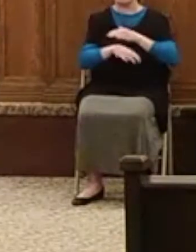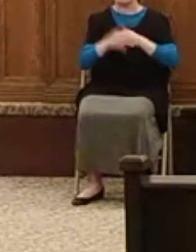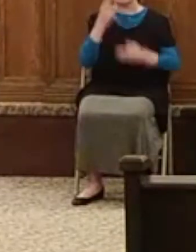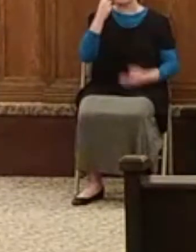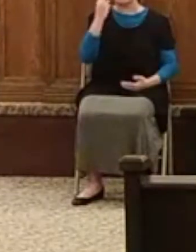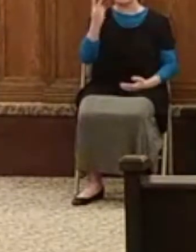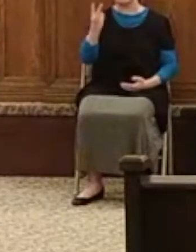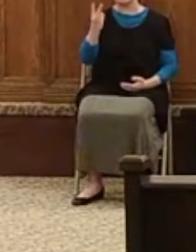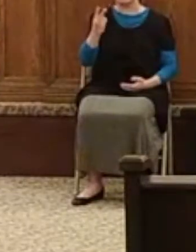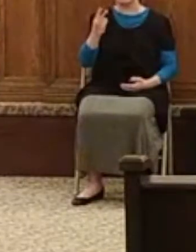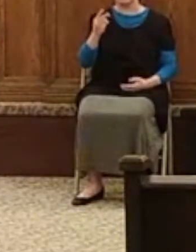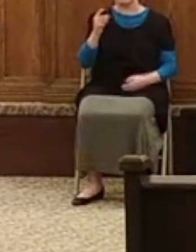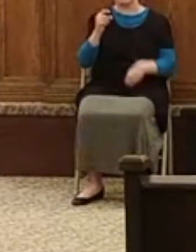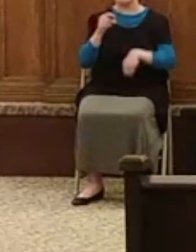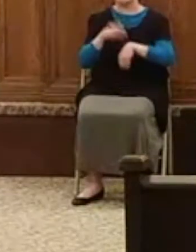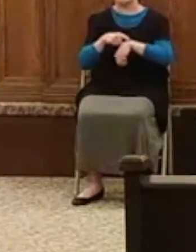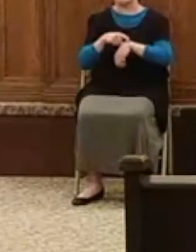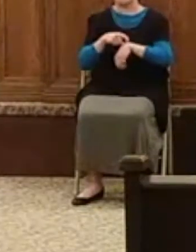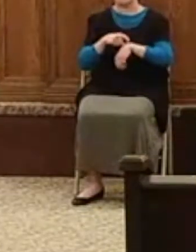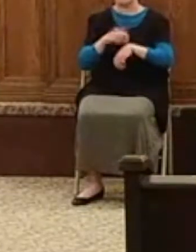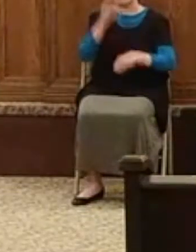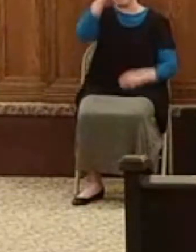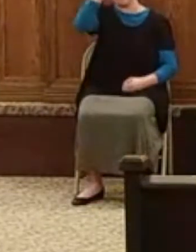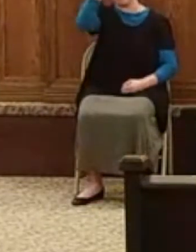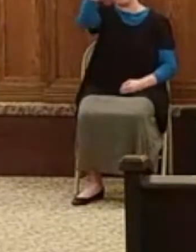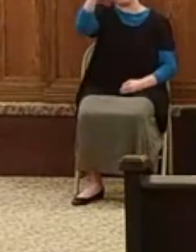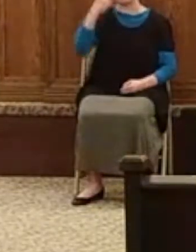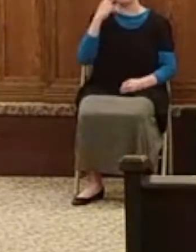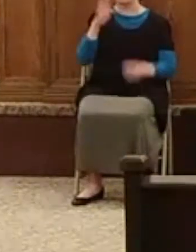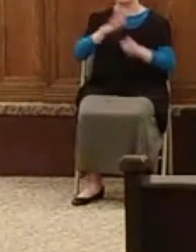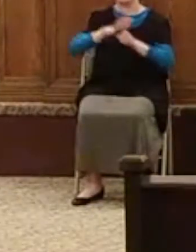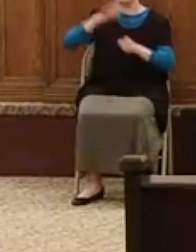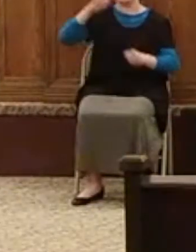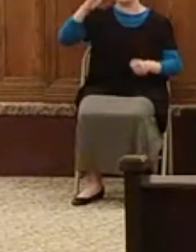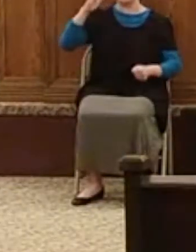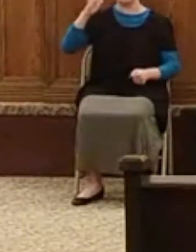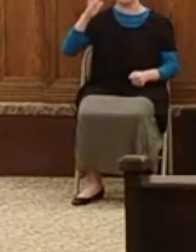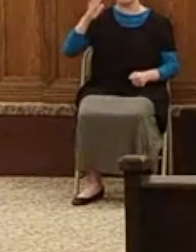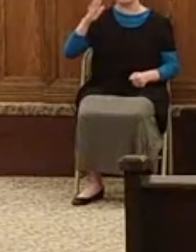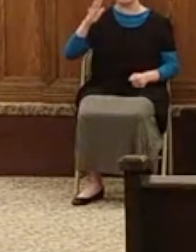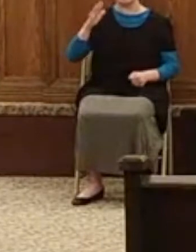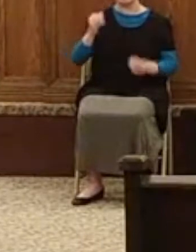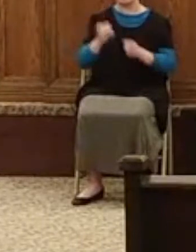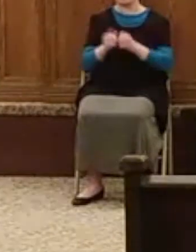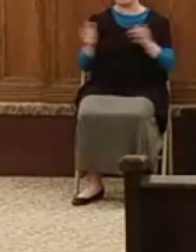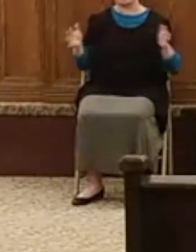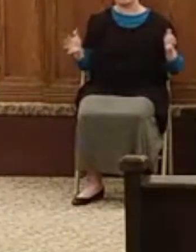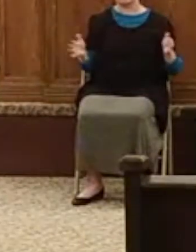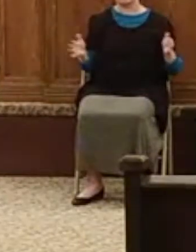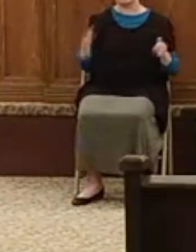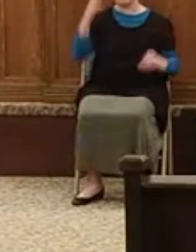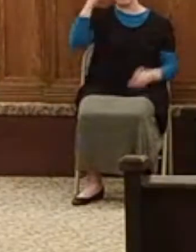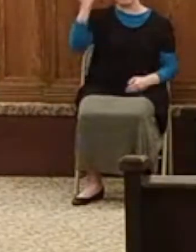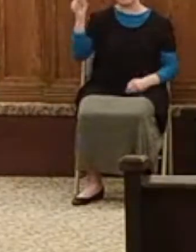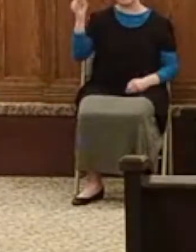sight. A time when the future looked so empty and pointless.